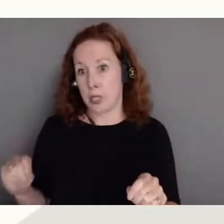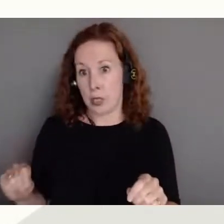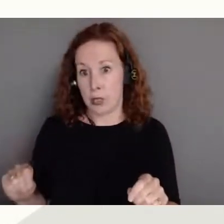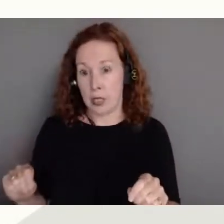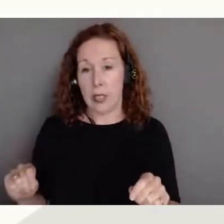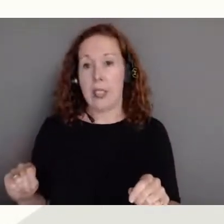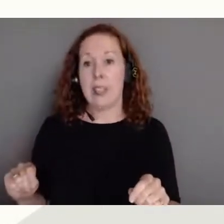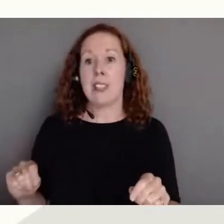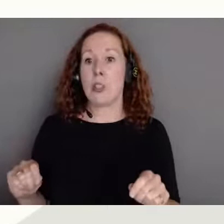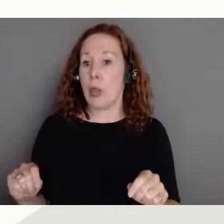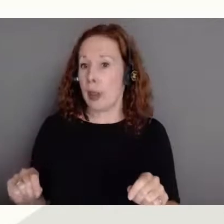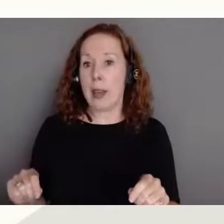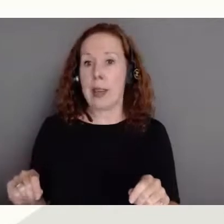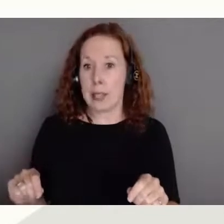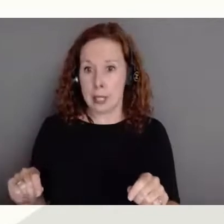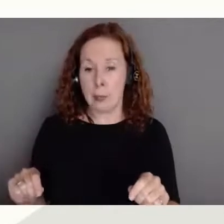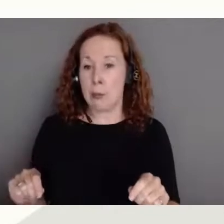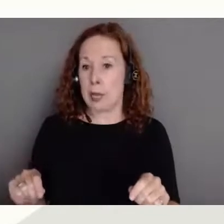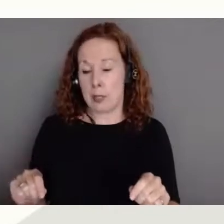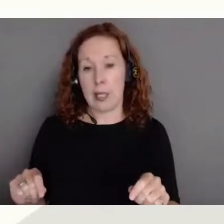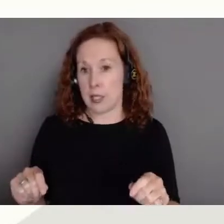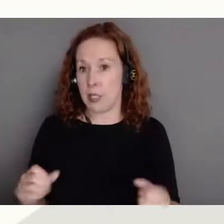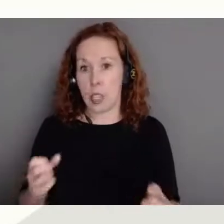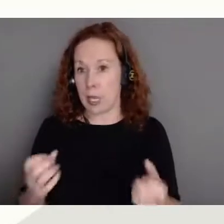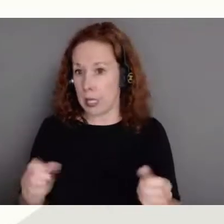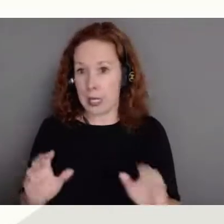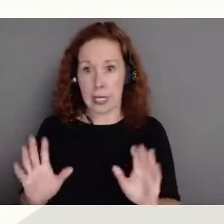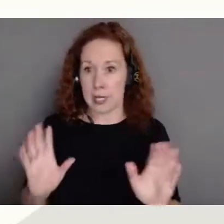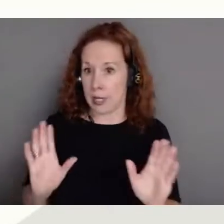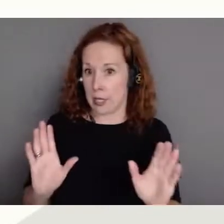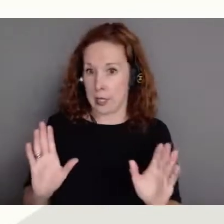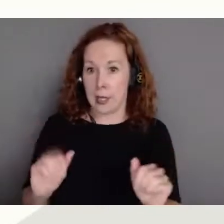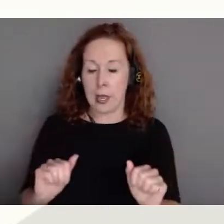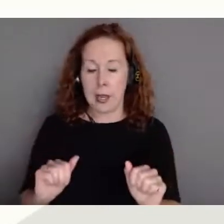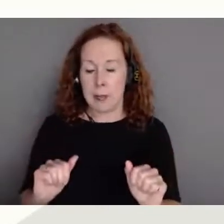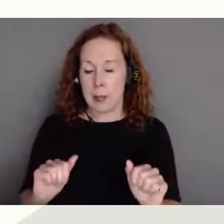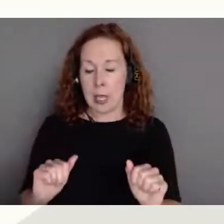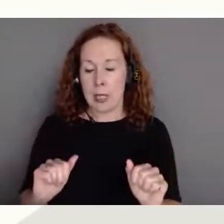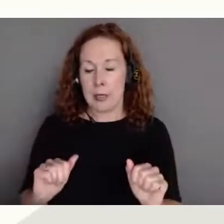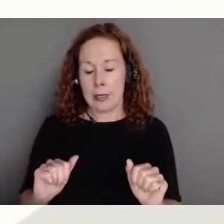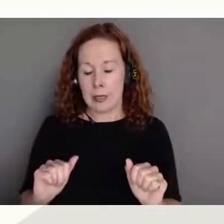job interview. So again, Amazing. it's the juggling,